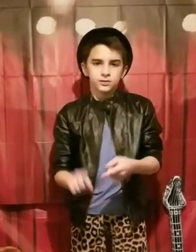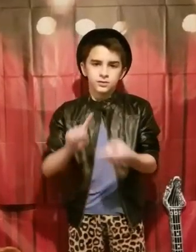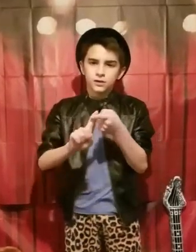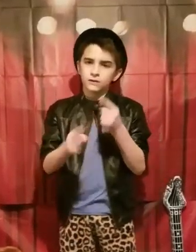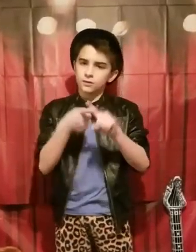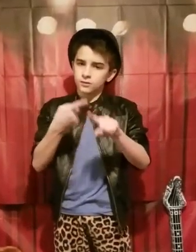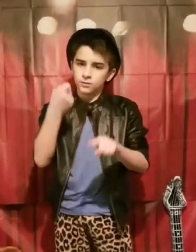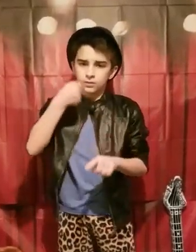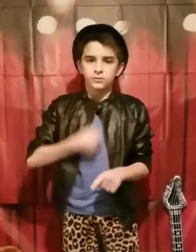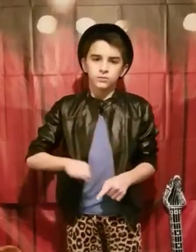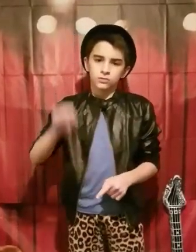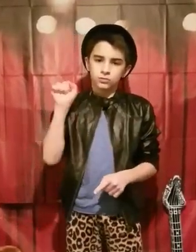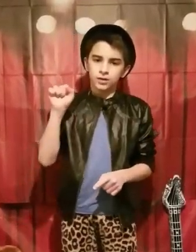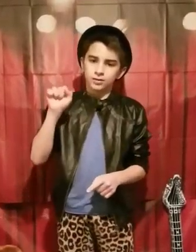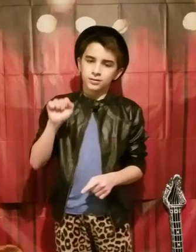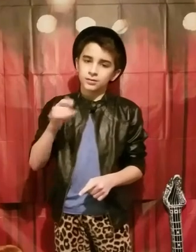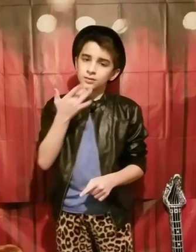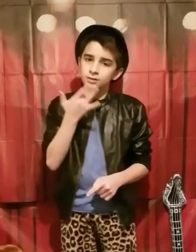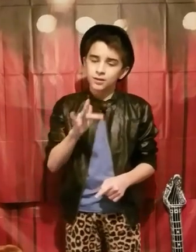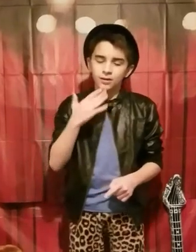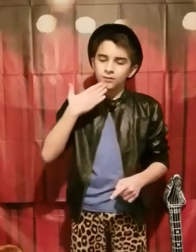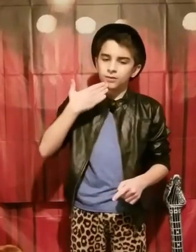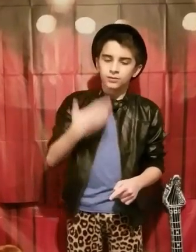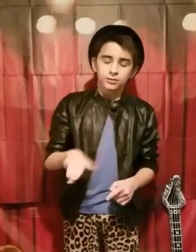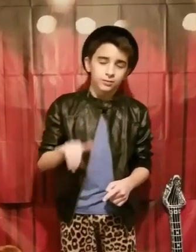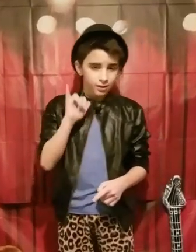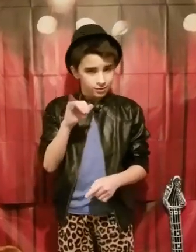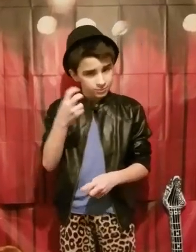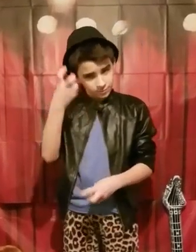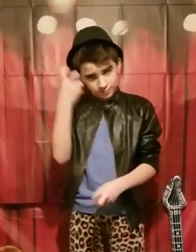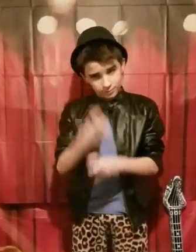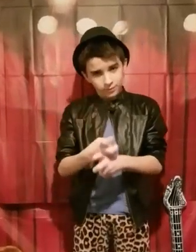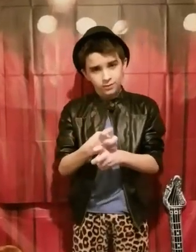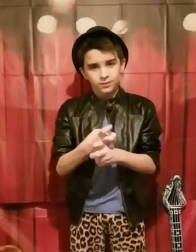Union Pedal Shack Is down on his luck It's tough